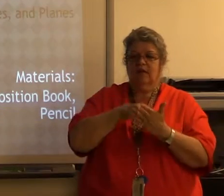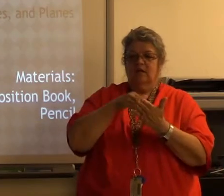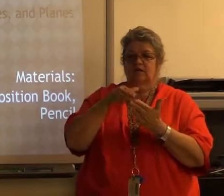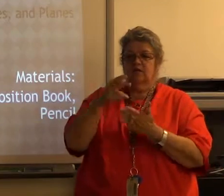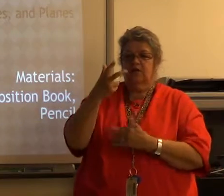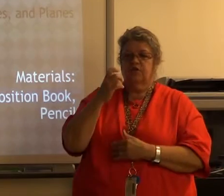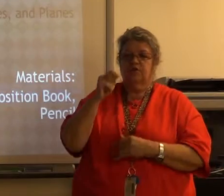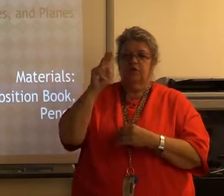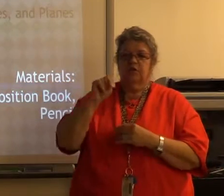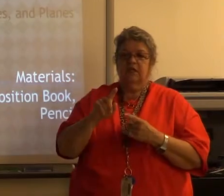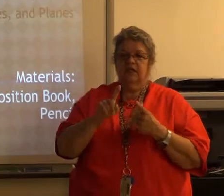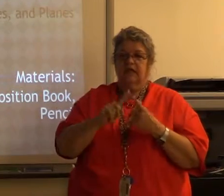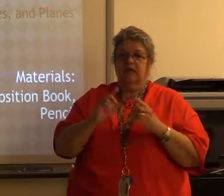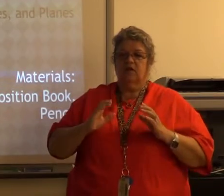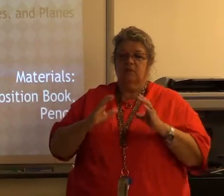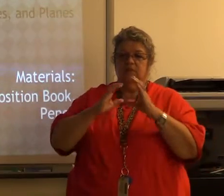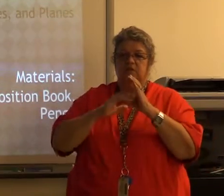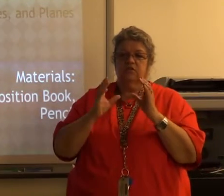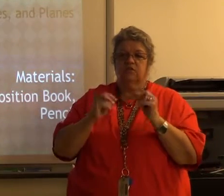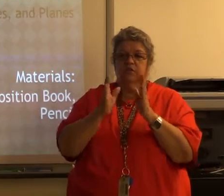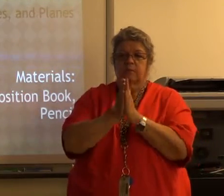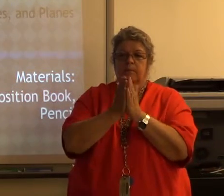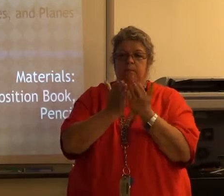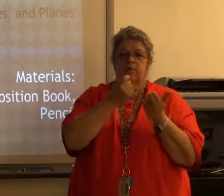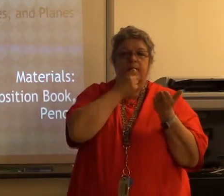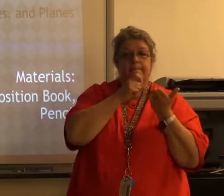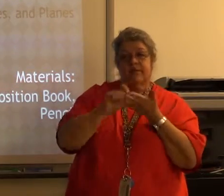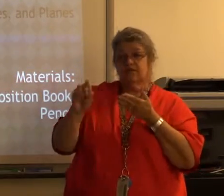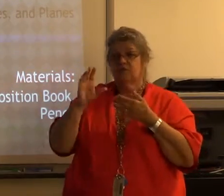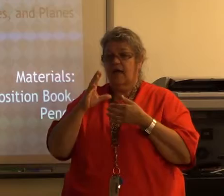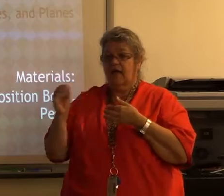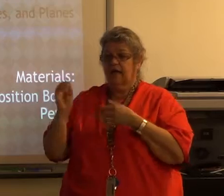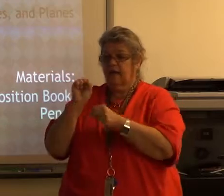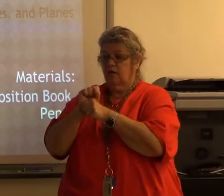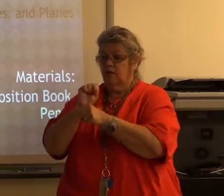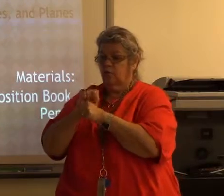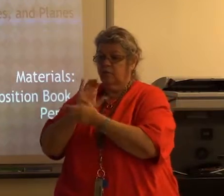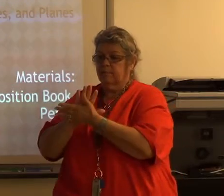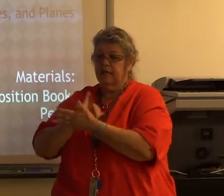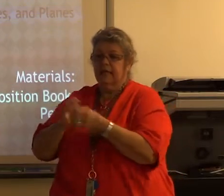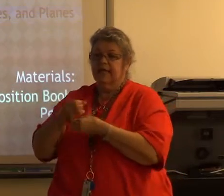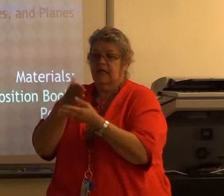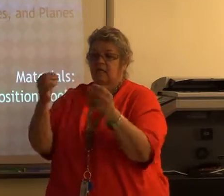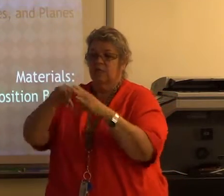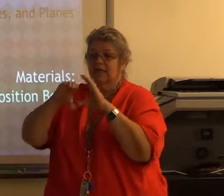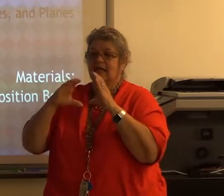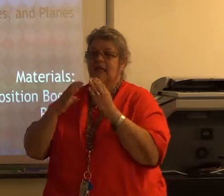need a composition book, pencil, and the worksheet I gave you in class.